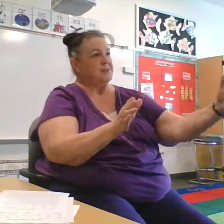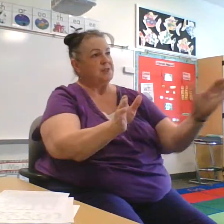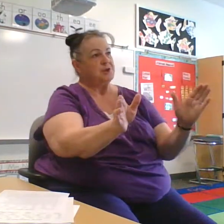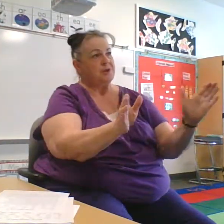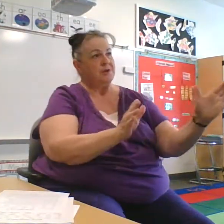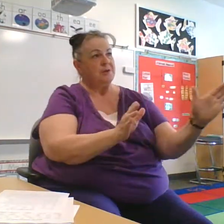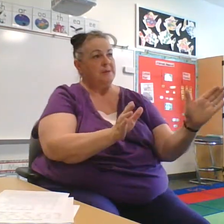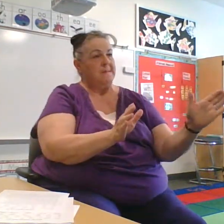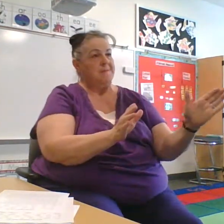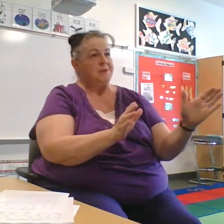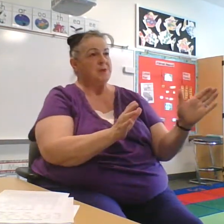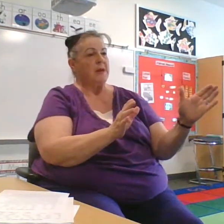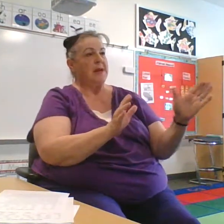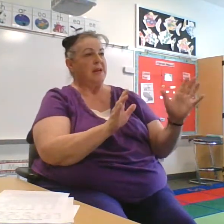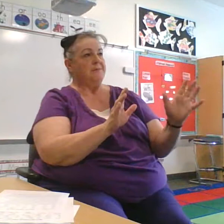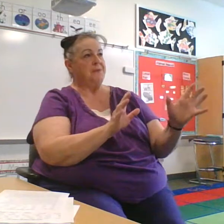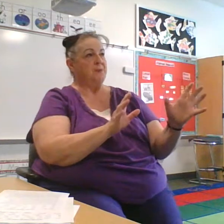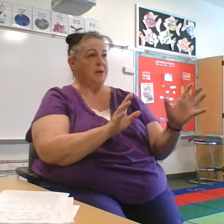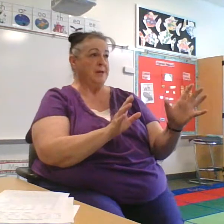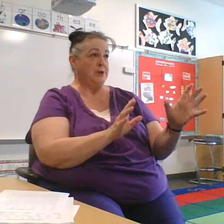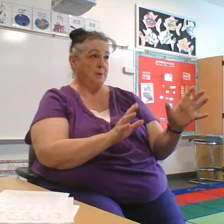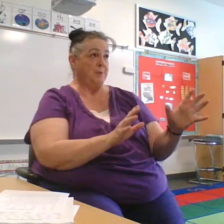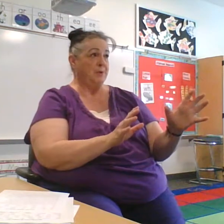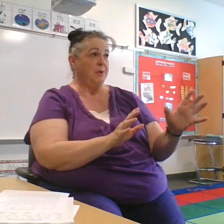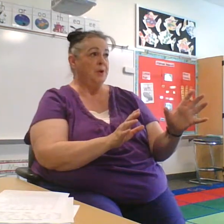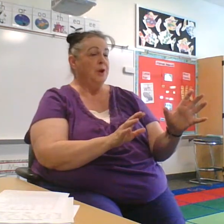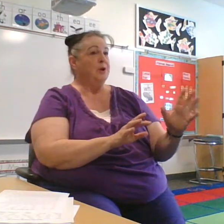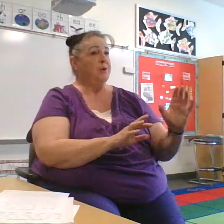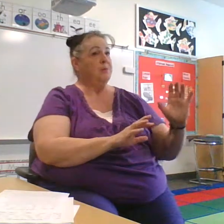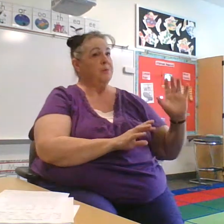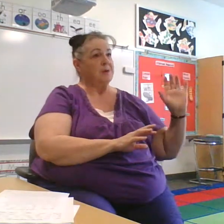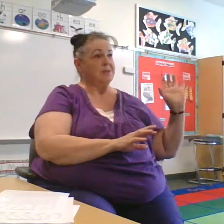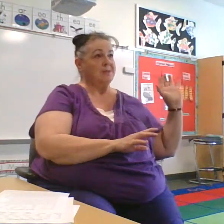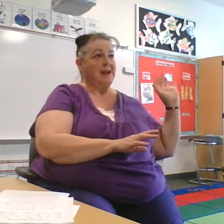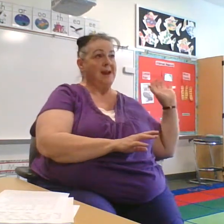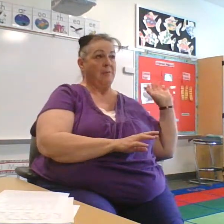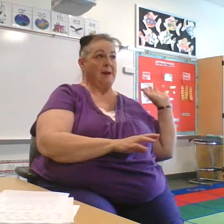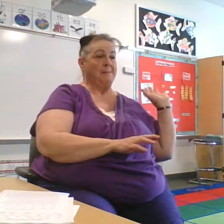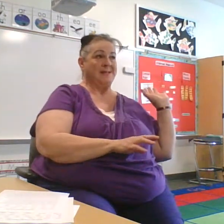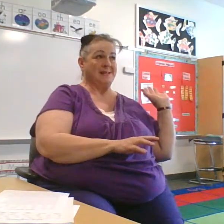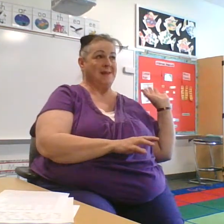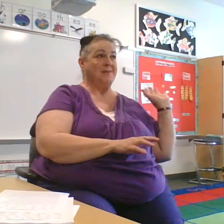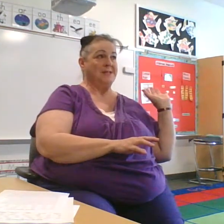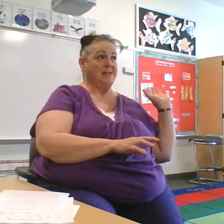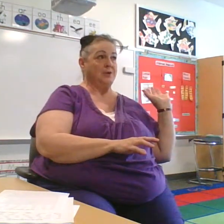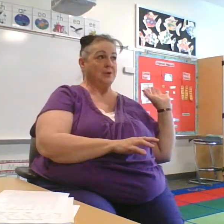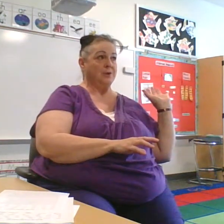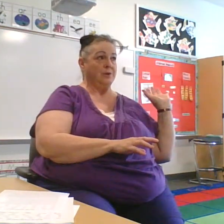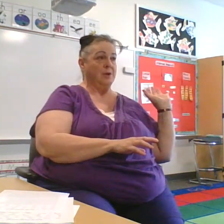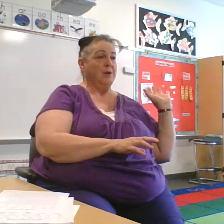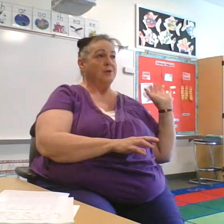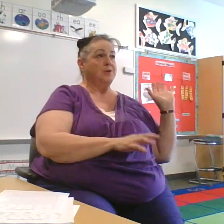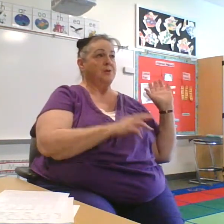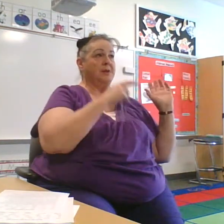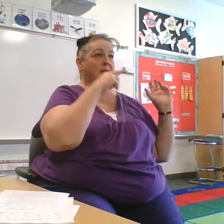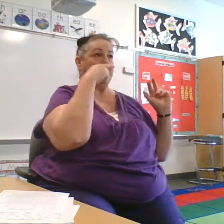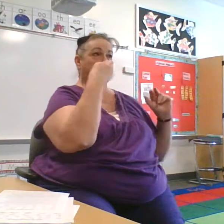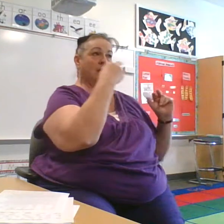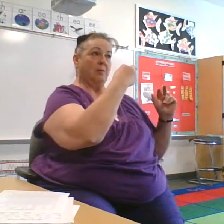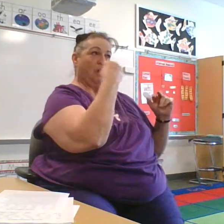position. So like if you were an interpreter, you would want to stand right beside the teacher so that the kids can watch